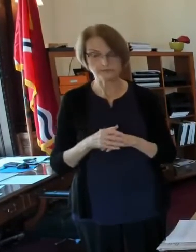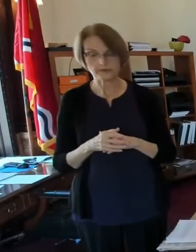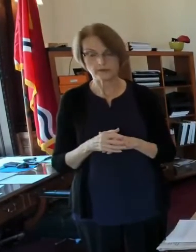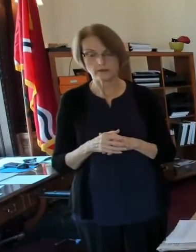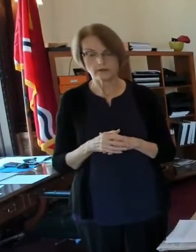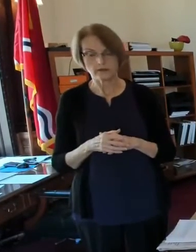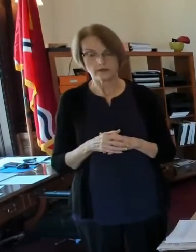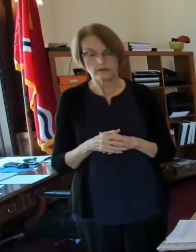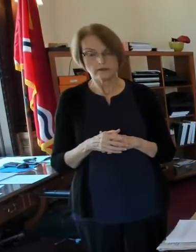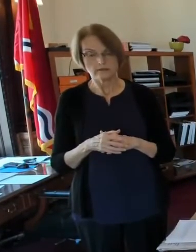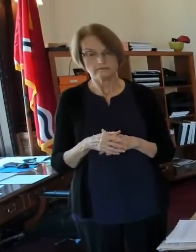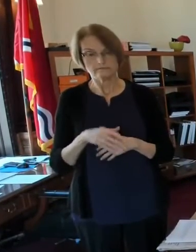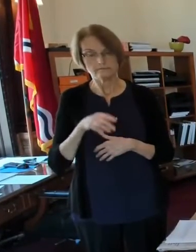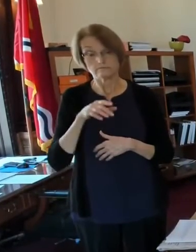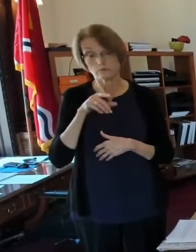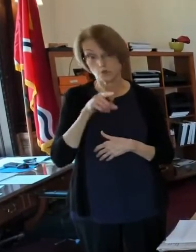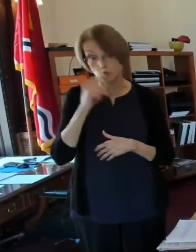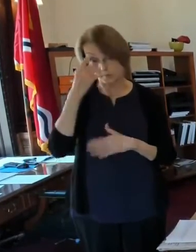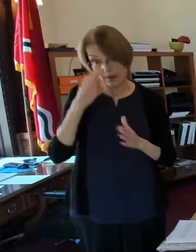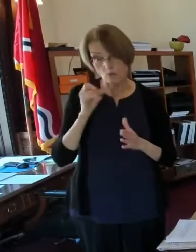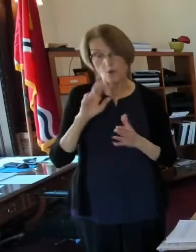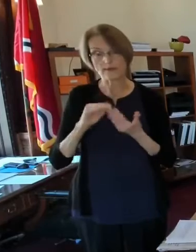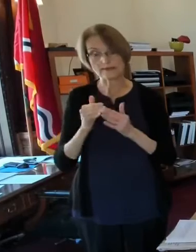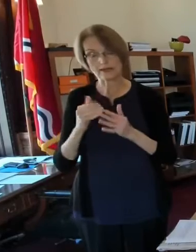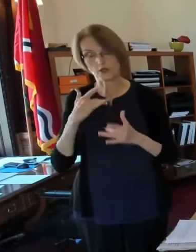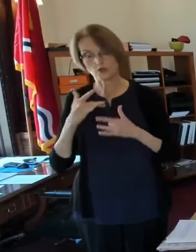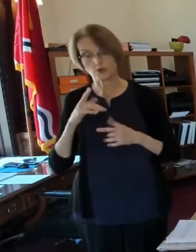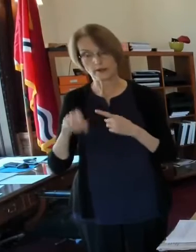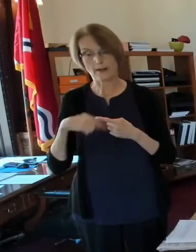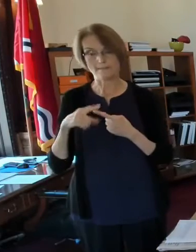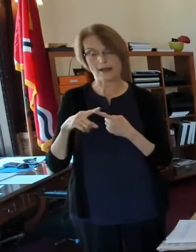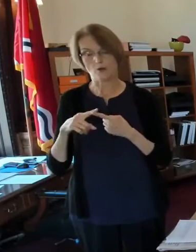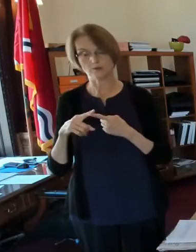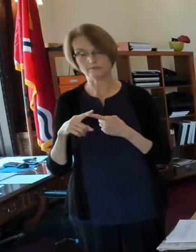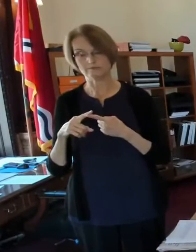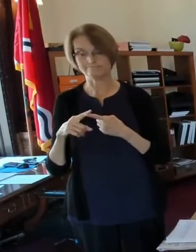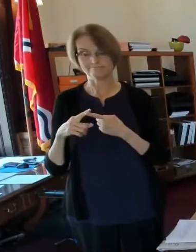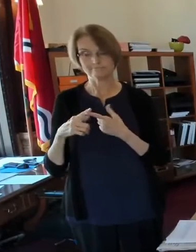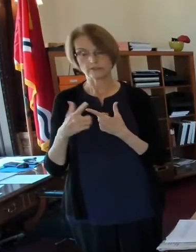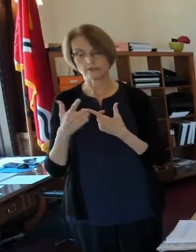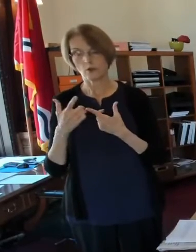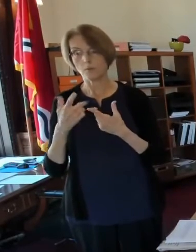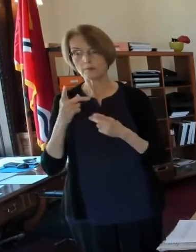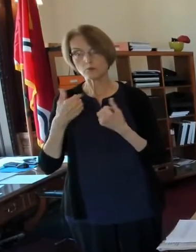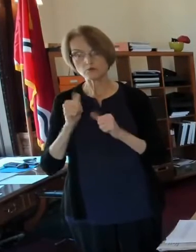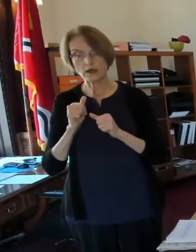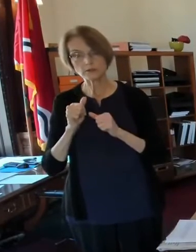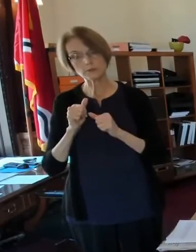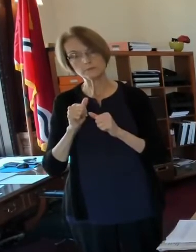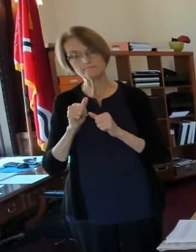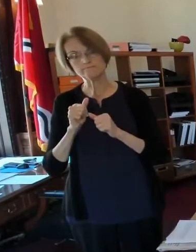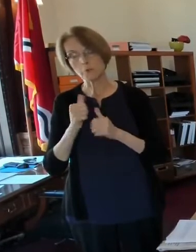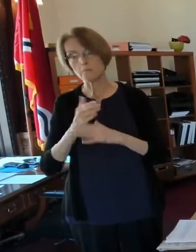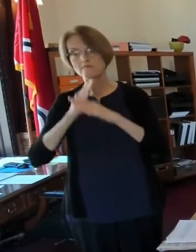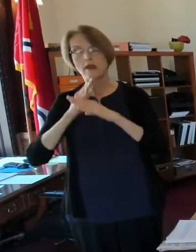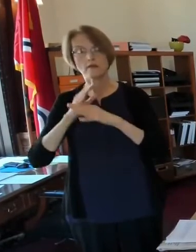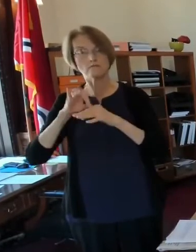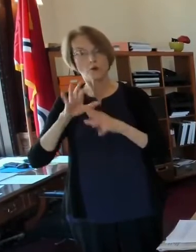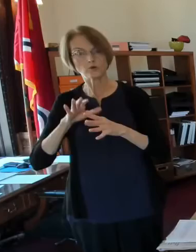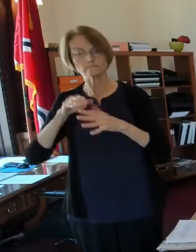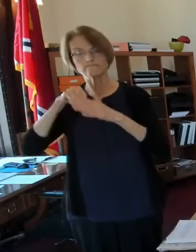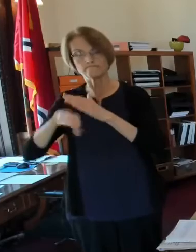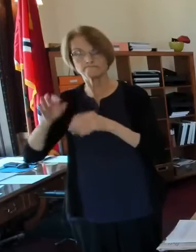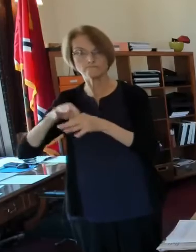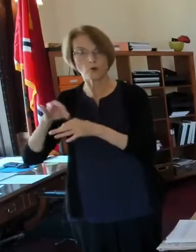you or is the city concerned about voter intimidation this year, voter suppression, and anything specifically we are